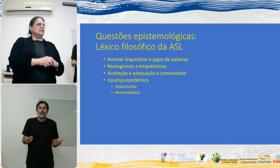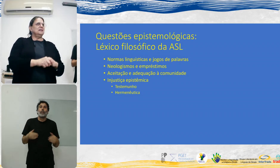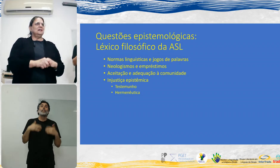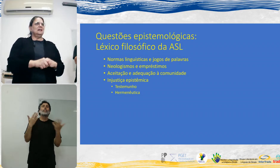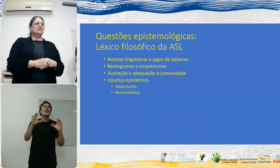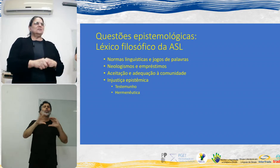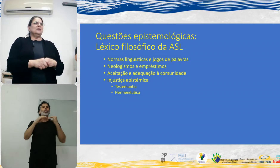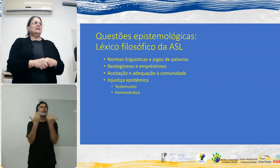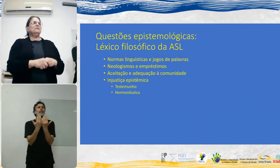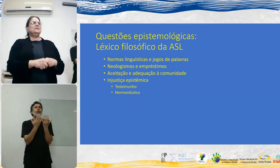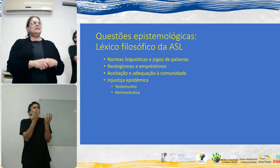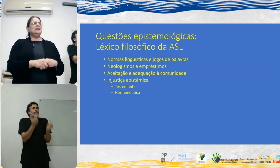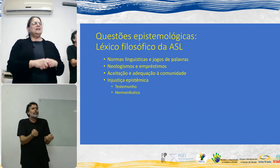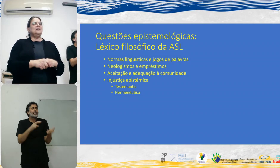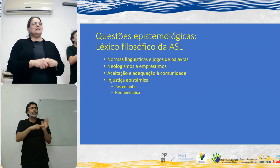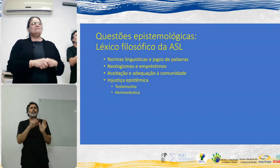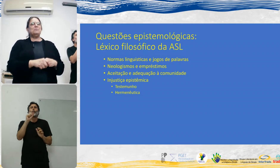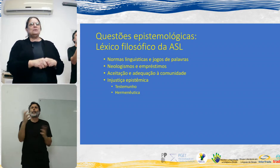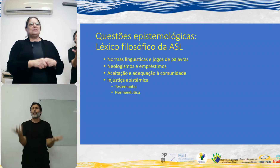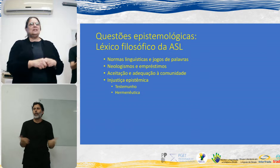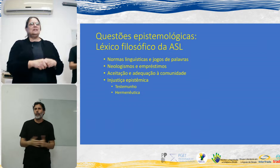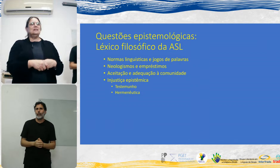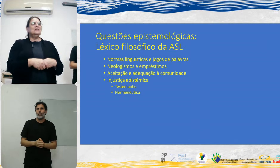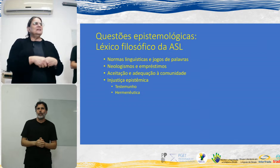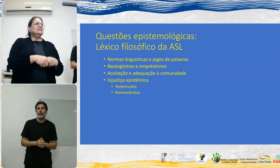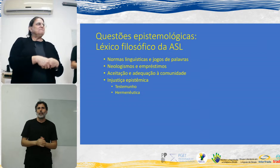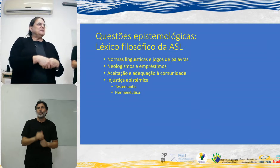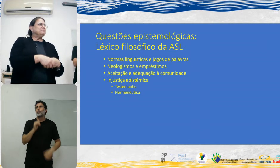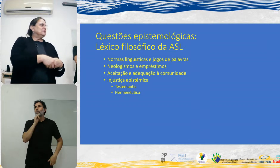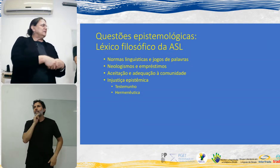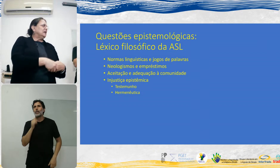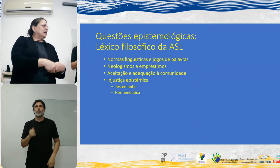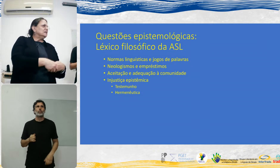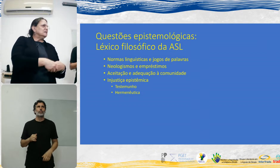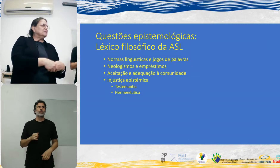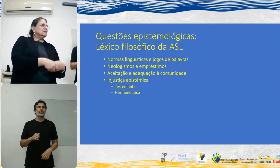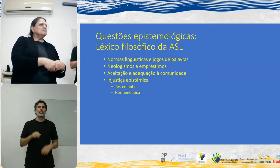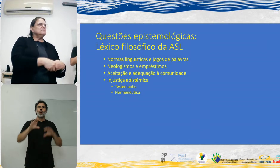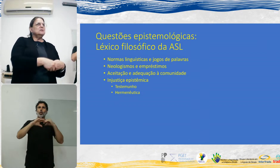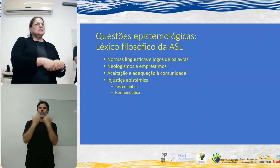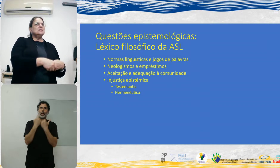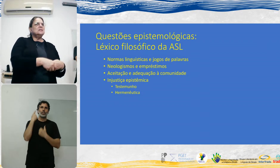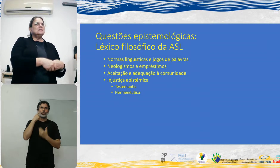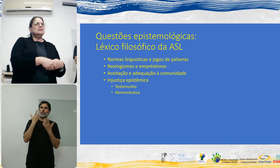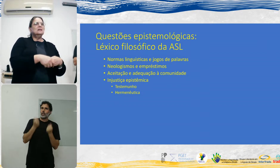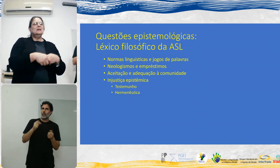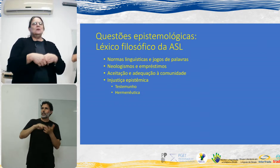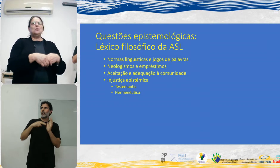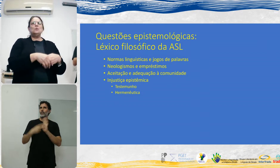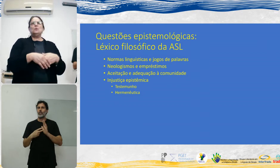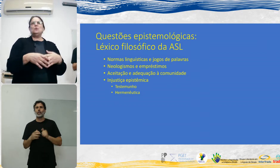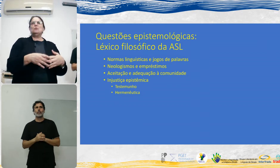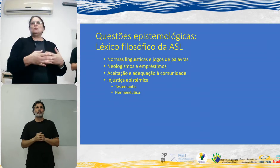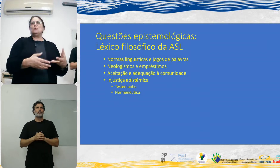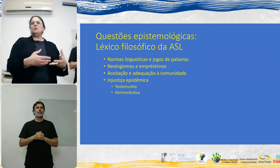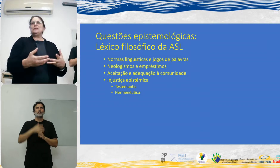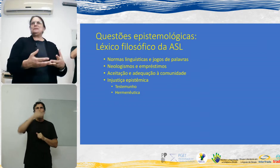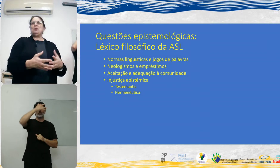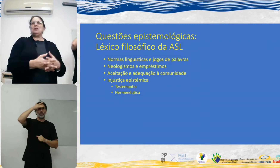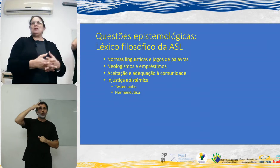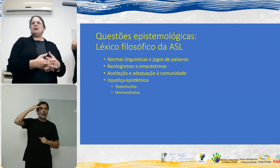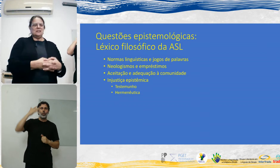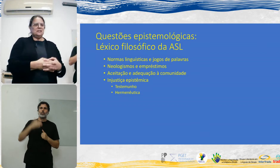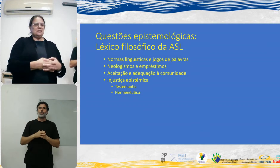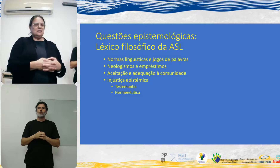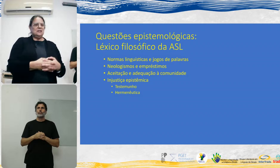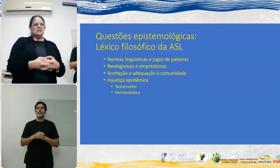exactly? Like your everyday deaf person, deaf people in the academic community, who is